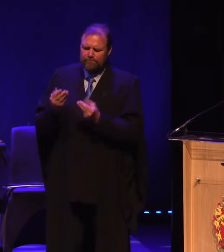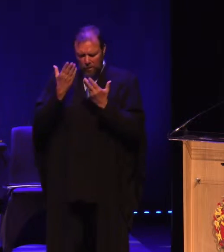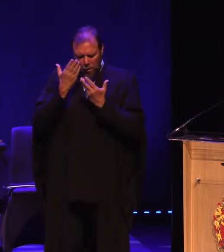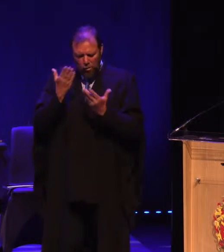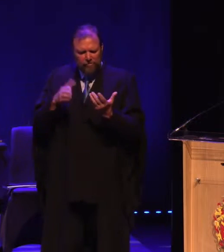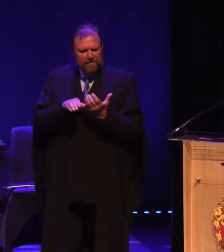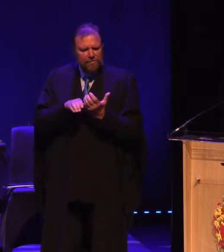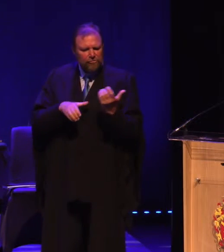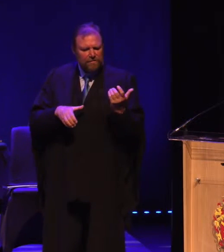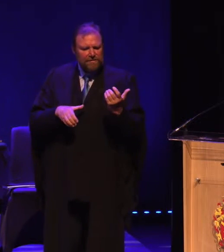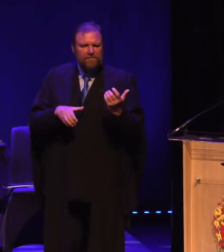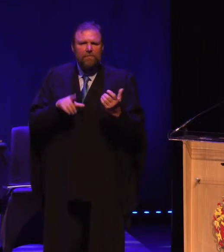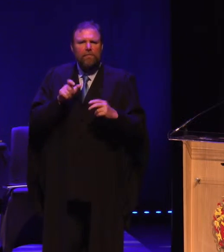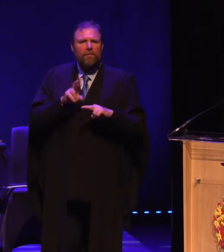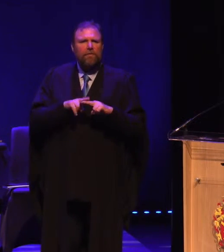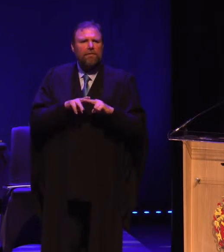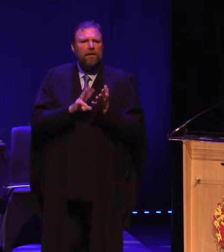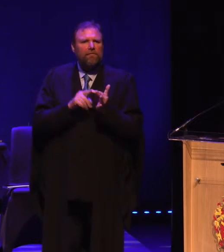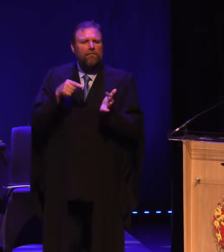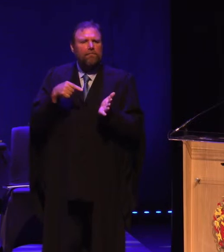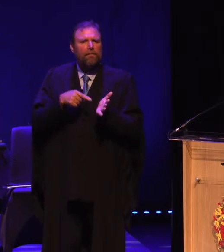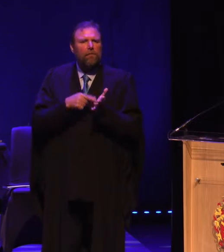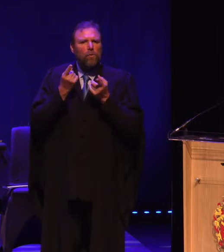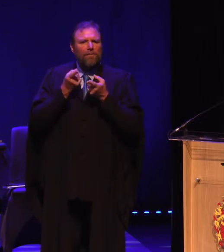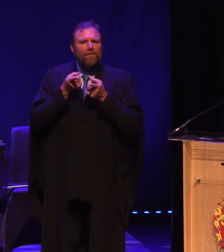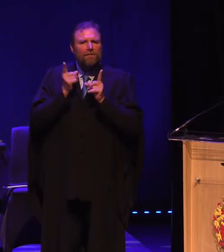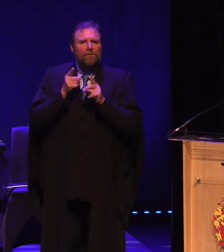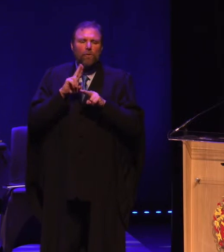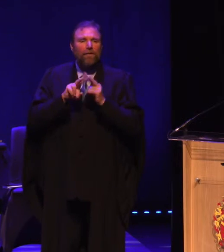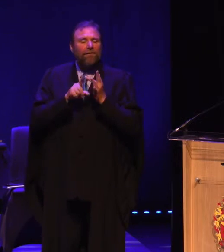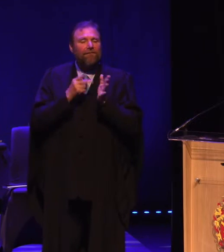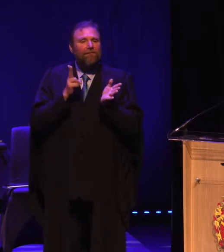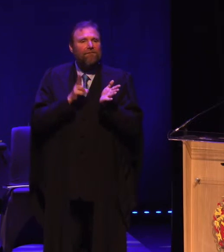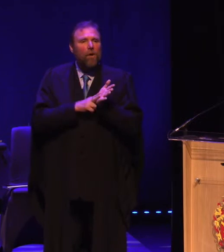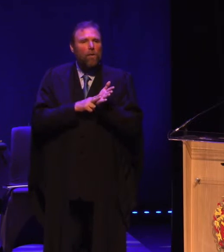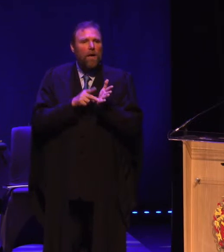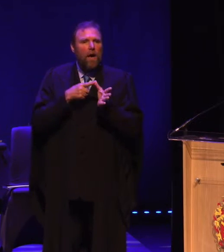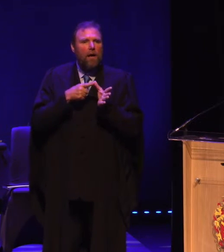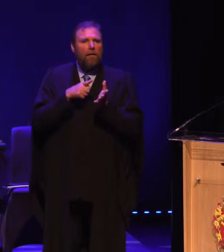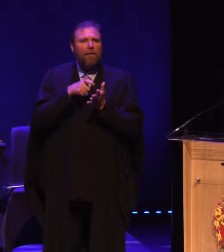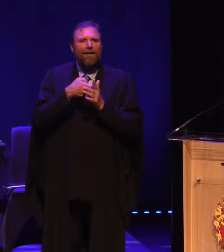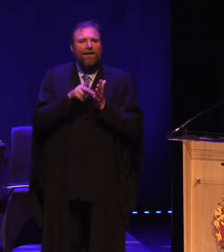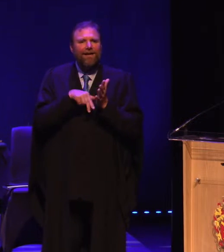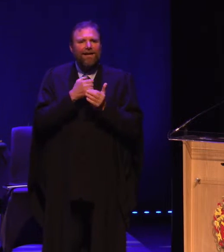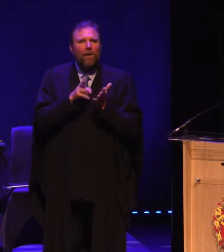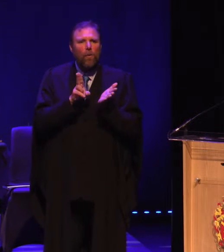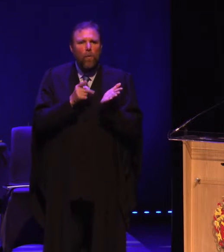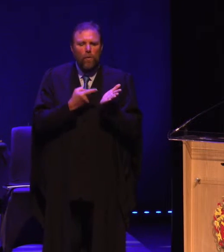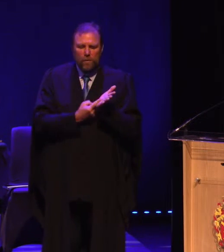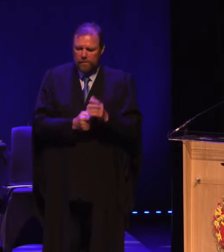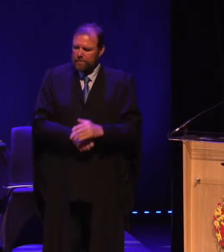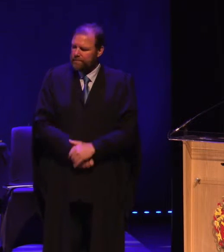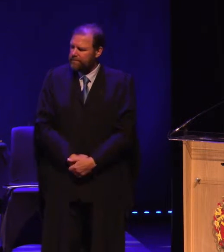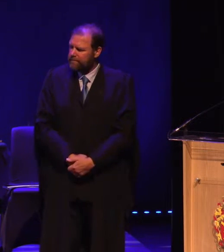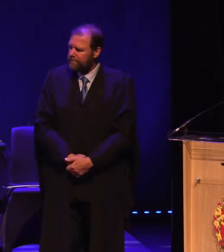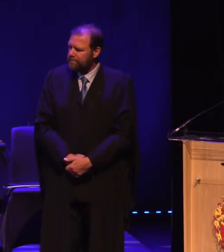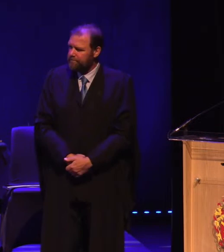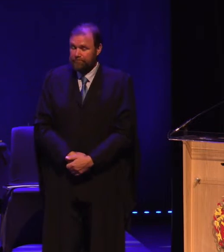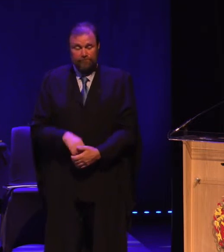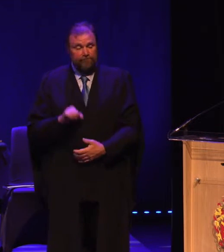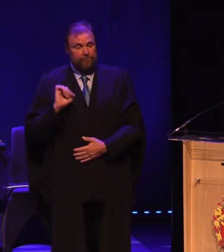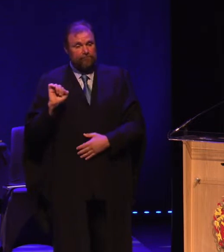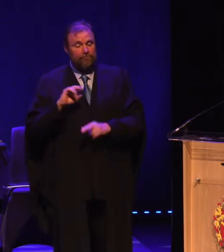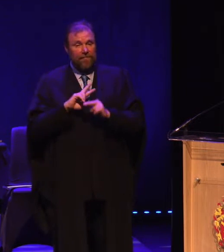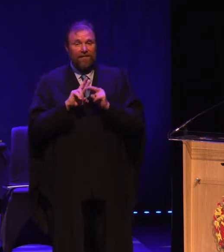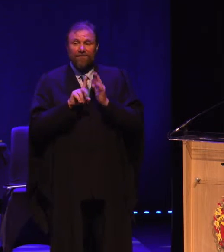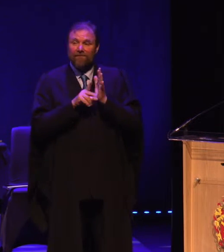degree of Cardiff Metropolitan University to Fiona Kinghorn. Fiona, originally from Jedburgh in